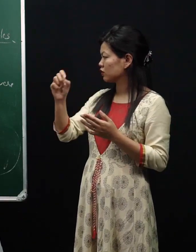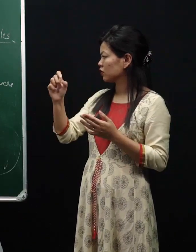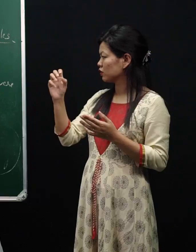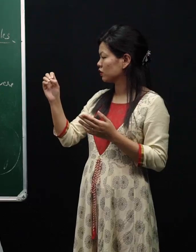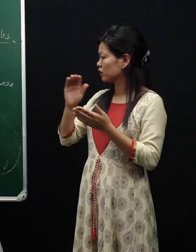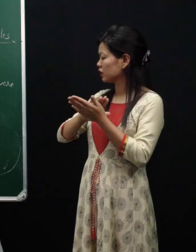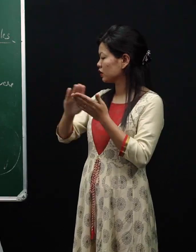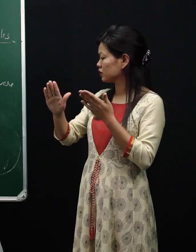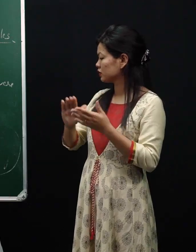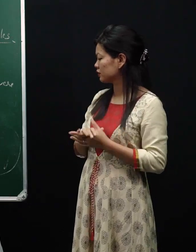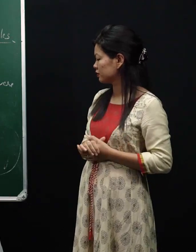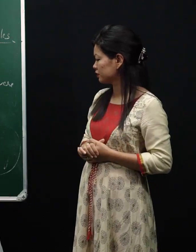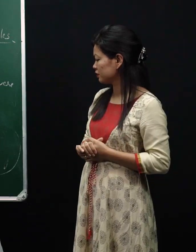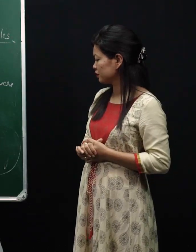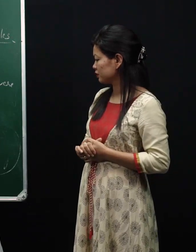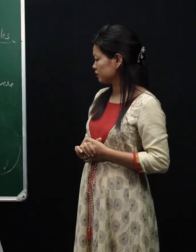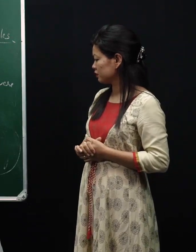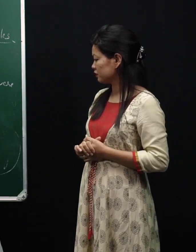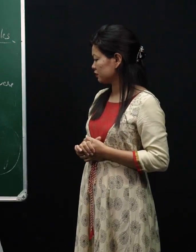So this one is 6 gram.